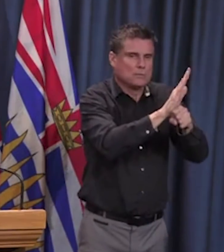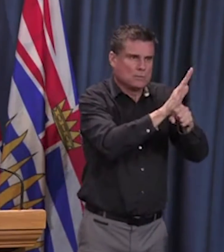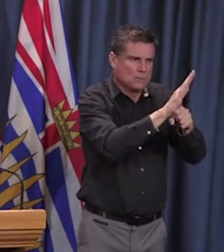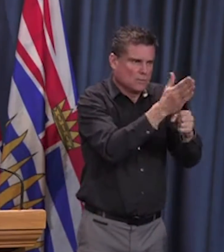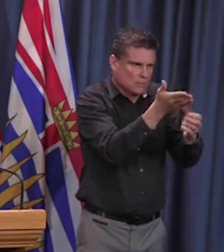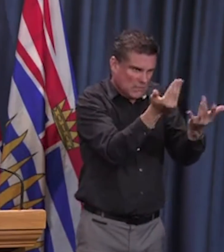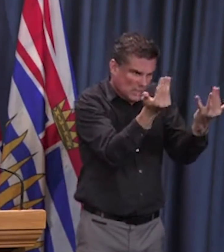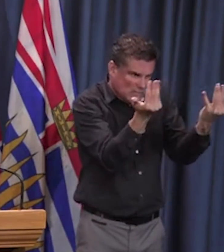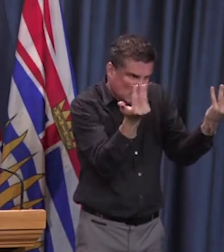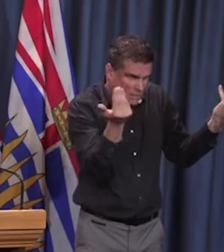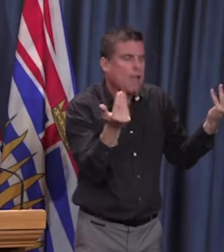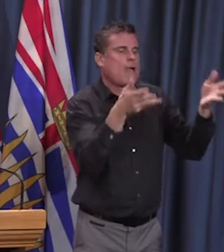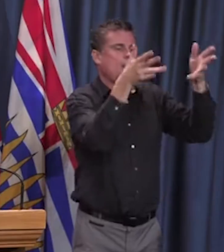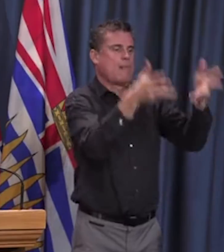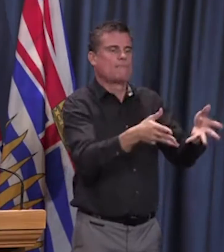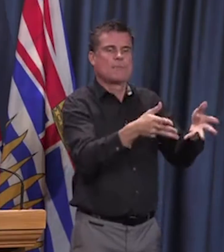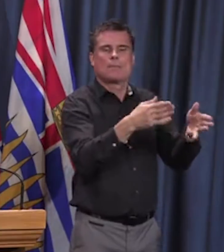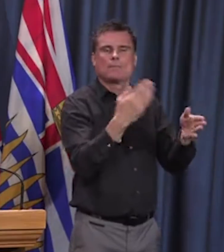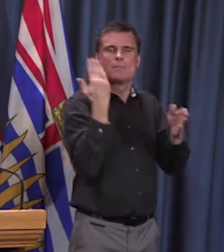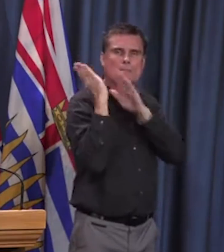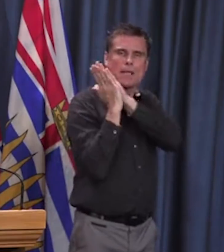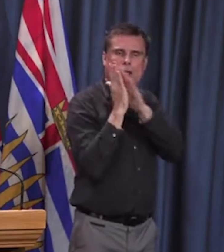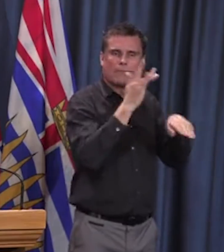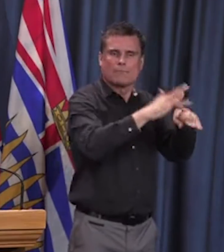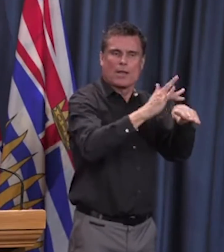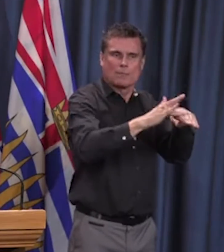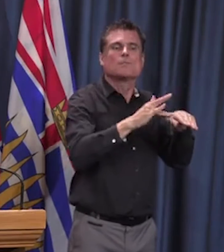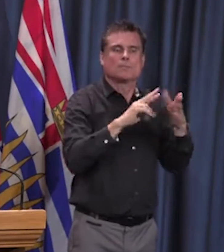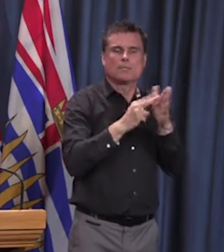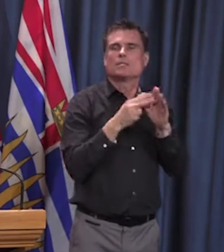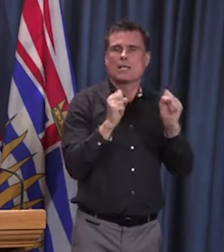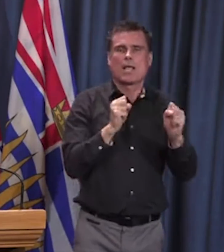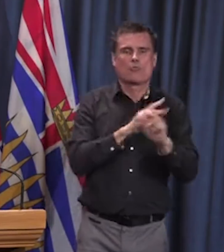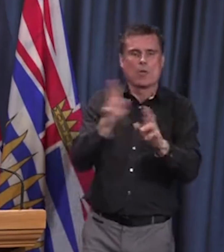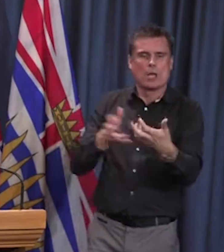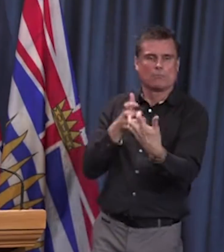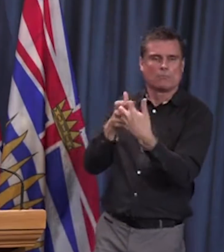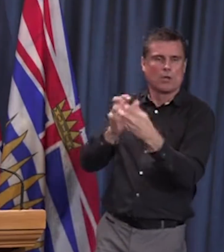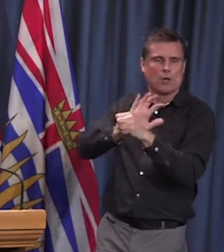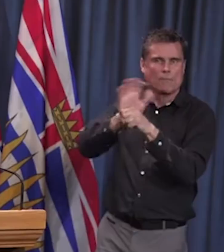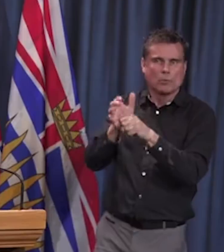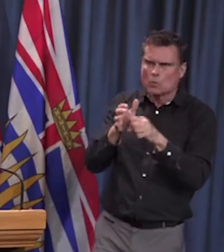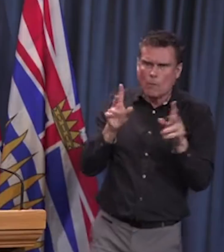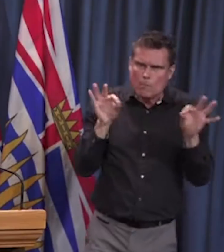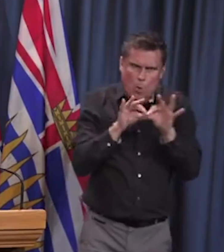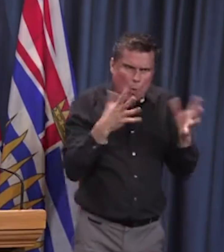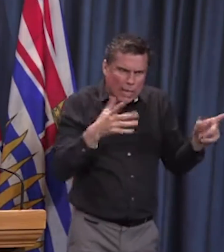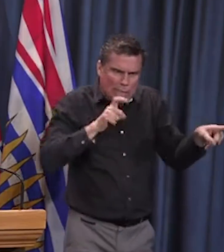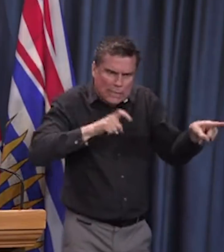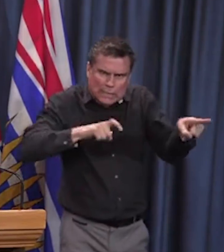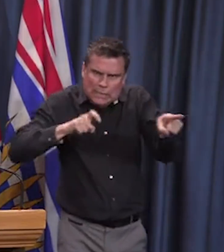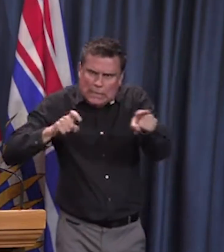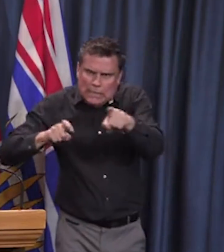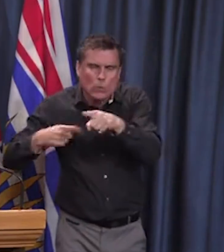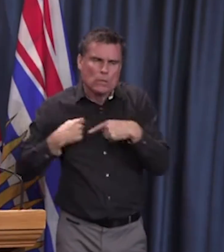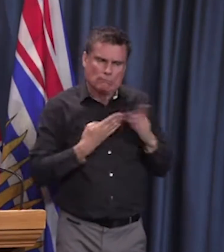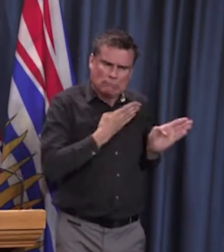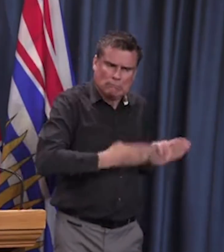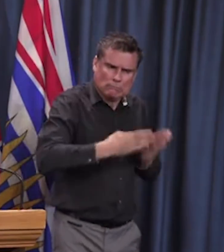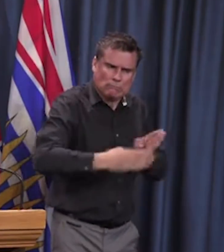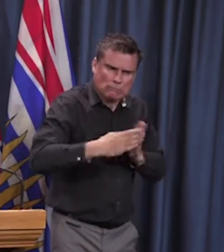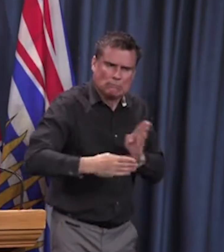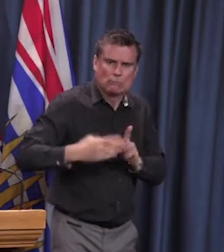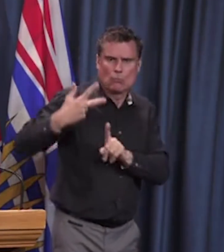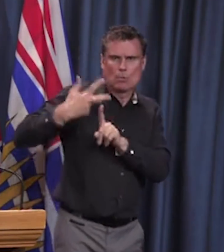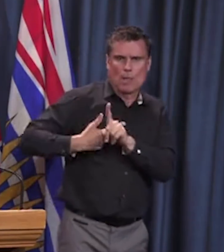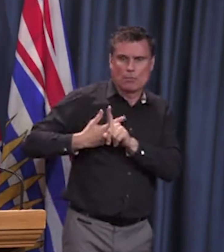of cases that will require acute care. But that modeling is being done, and there'll be more to say about that later in the week. But when it comes